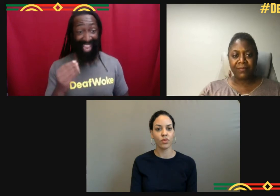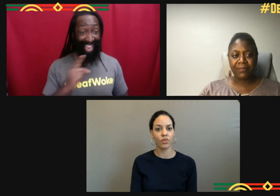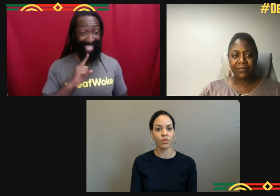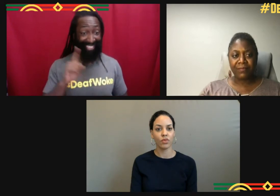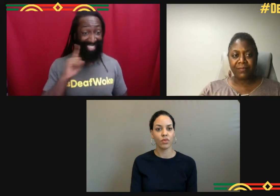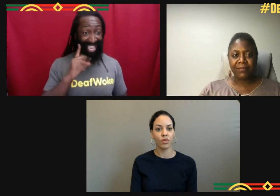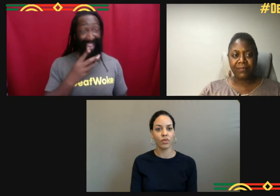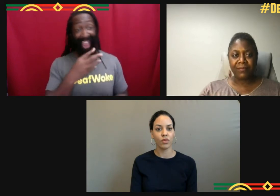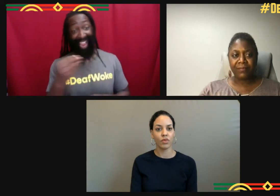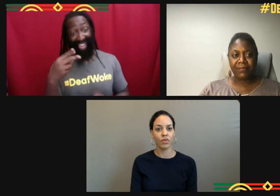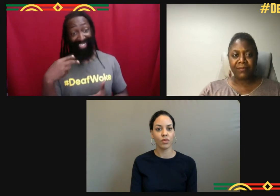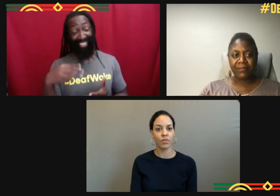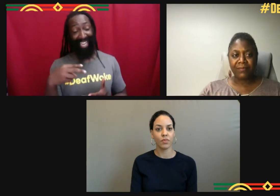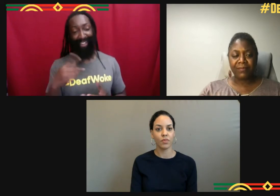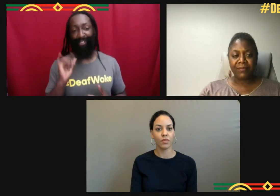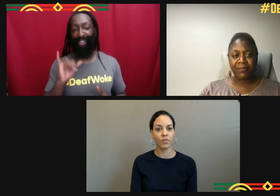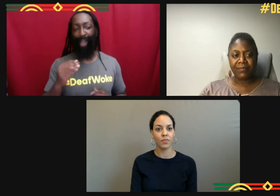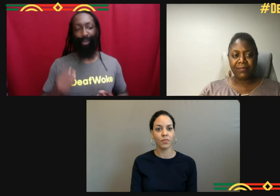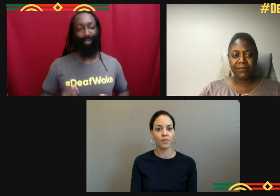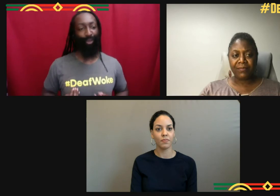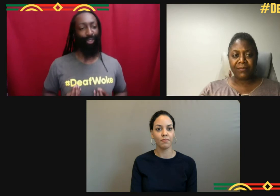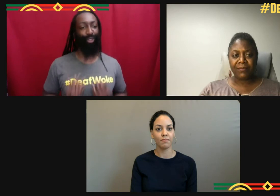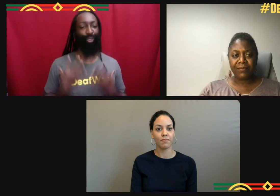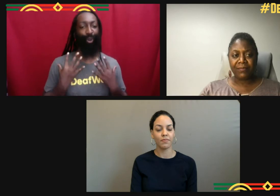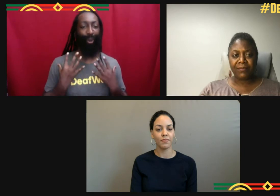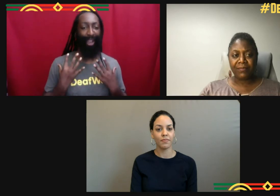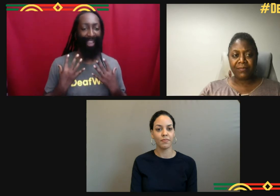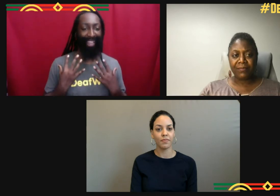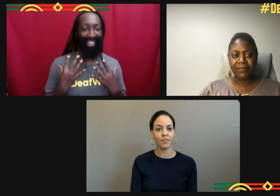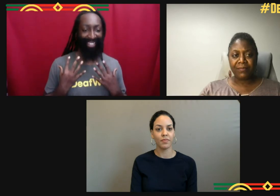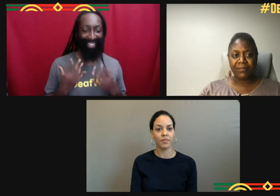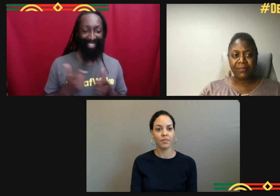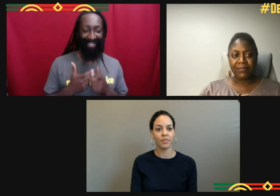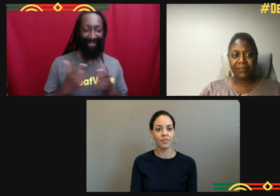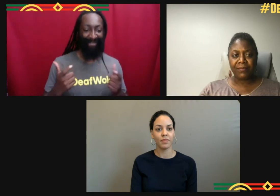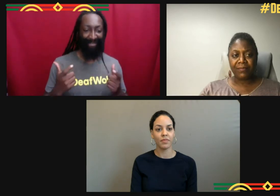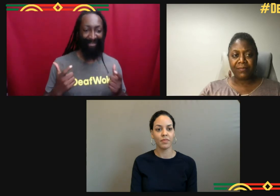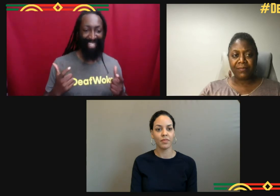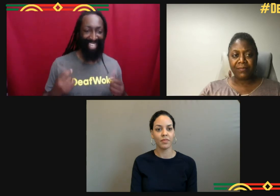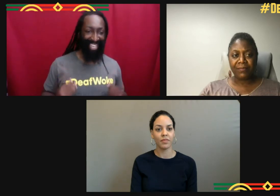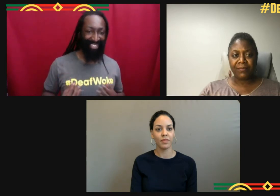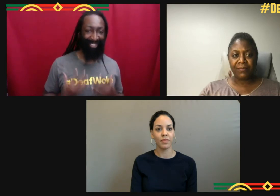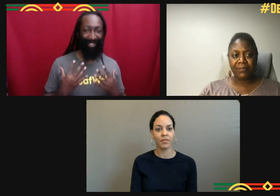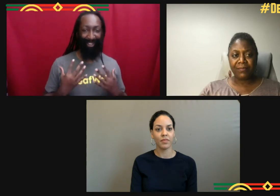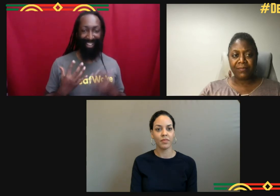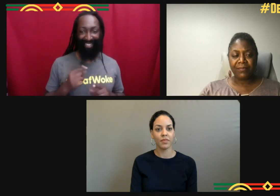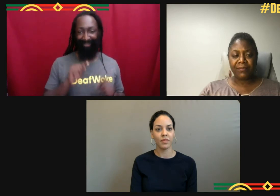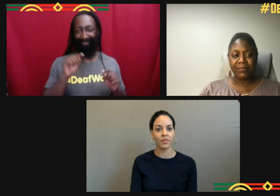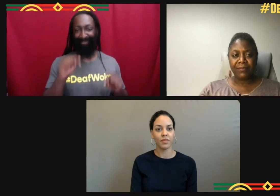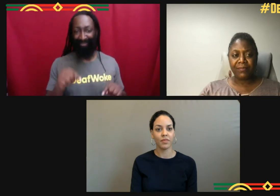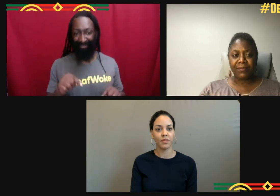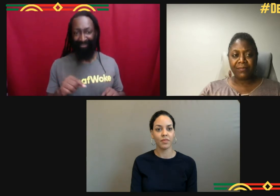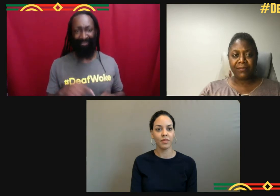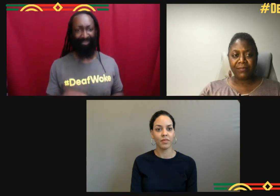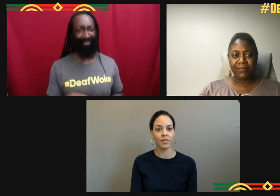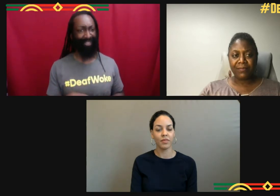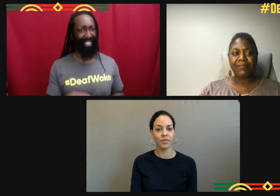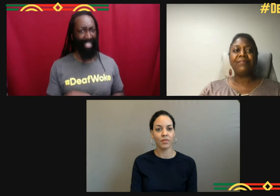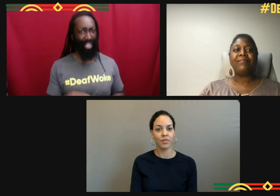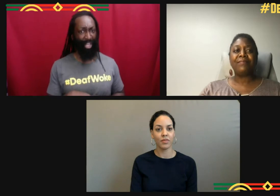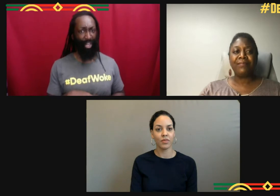worlds. So, and myself, it's incredible. It's been a joy to be Black, deaf, and be a